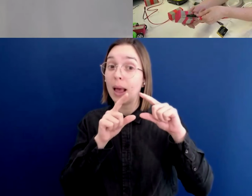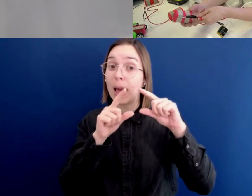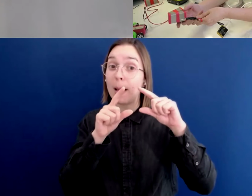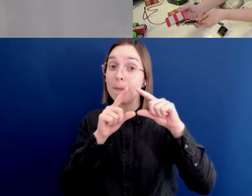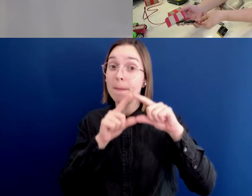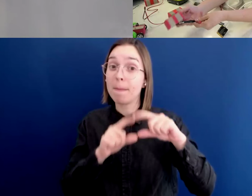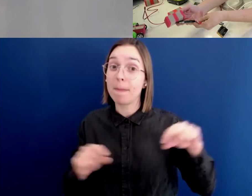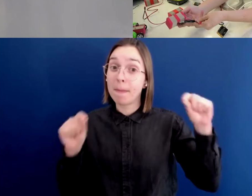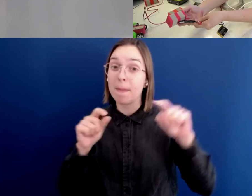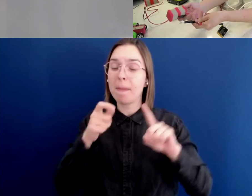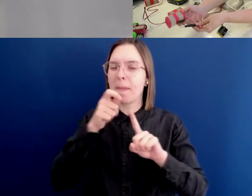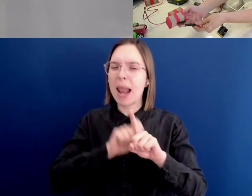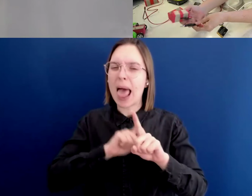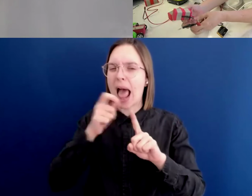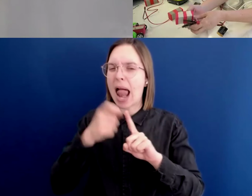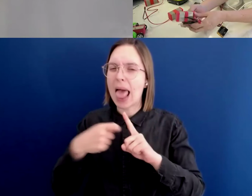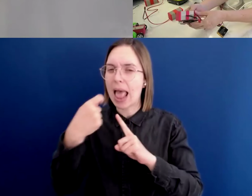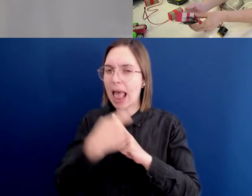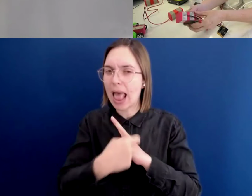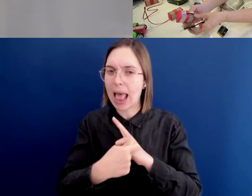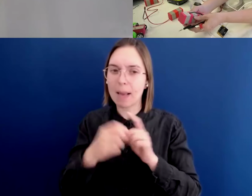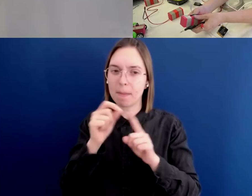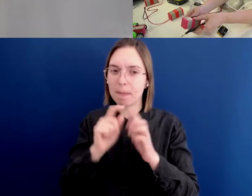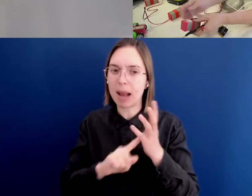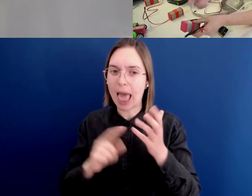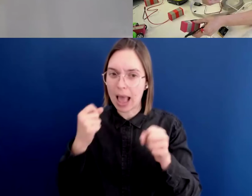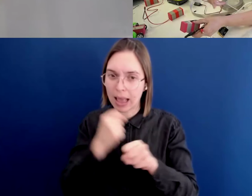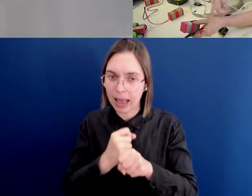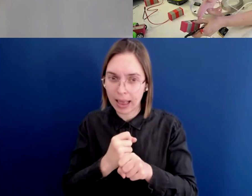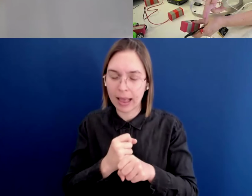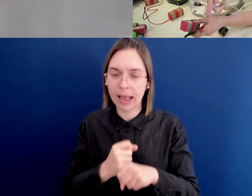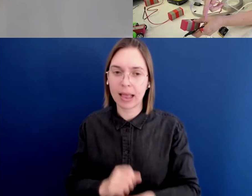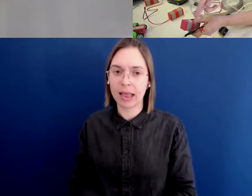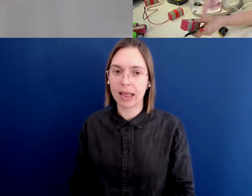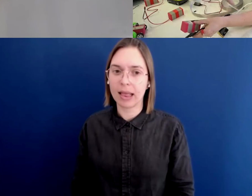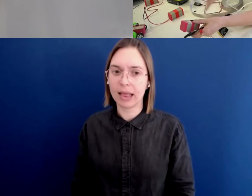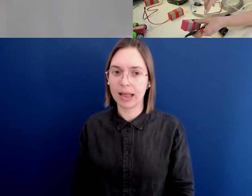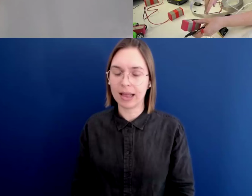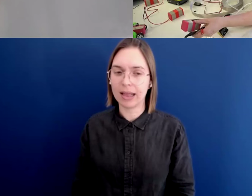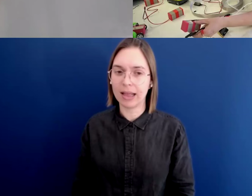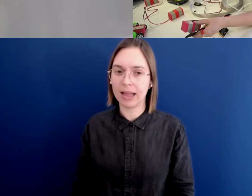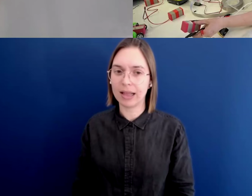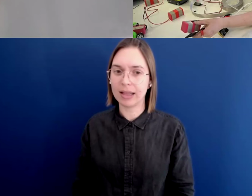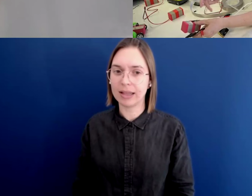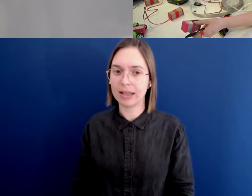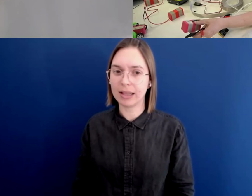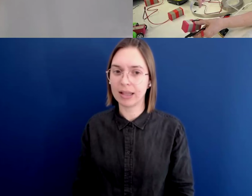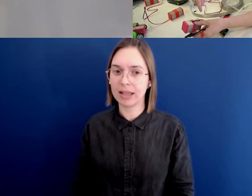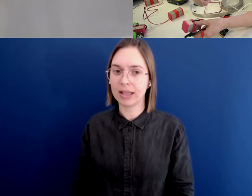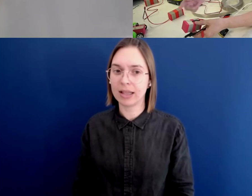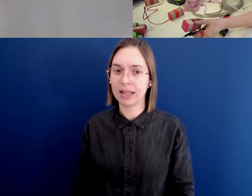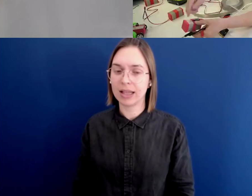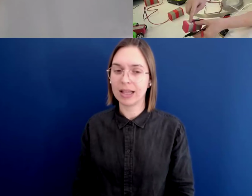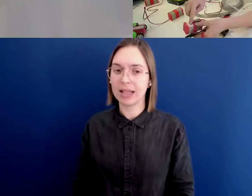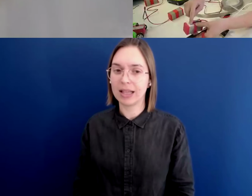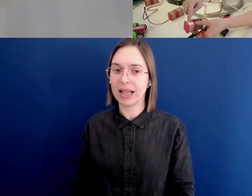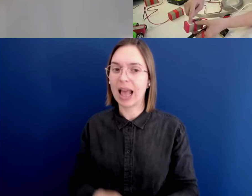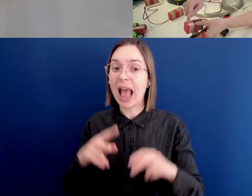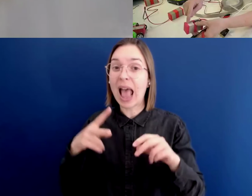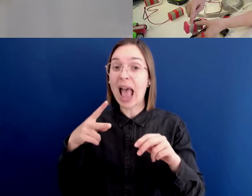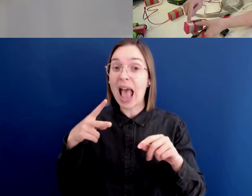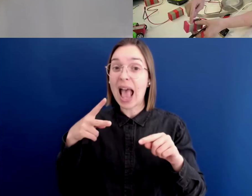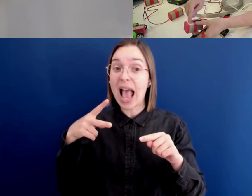okay, and a block, all we do is take the banana plug, cut it into, strip the